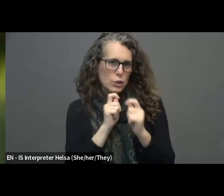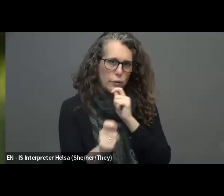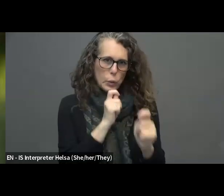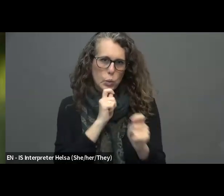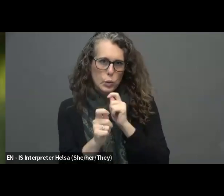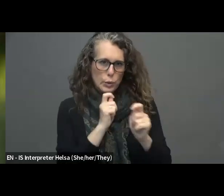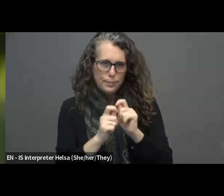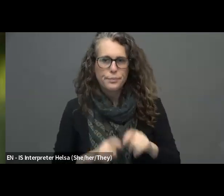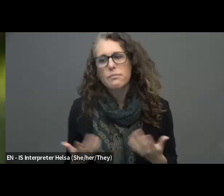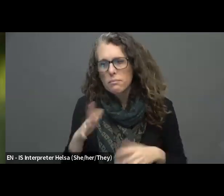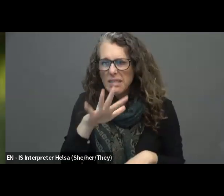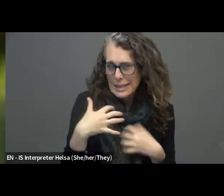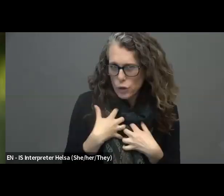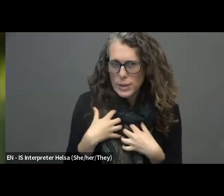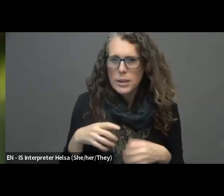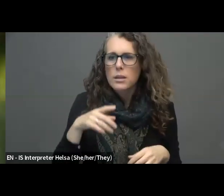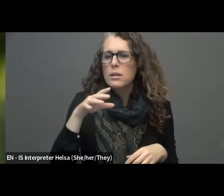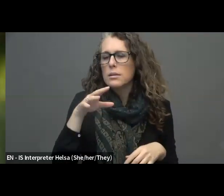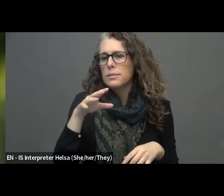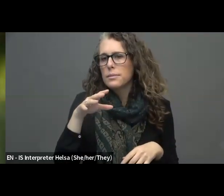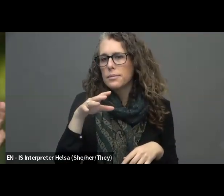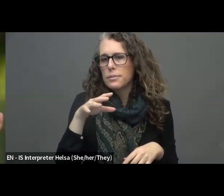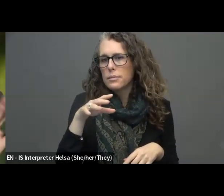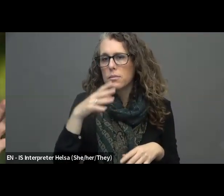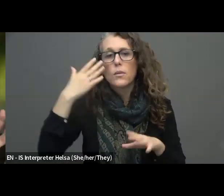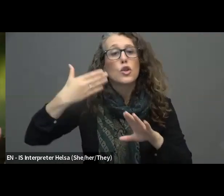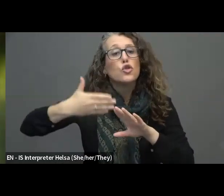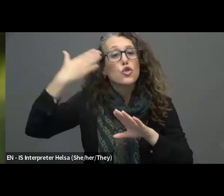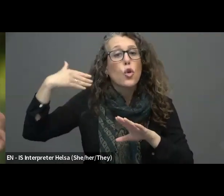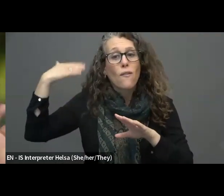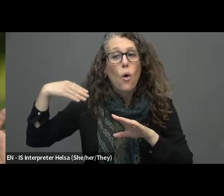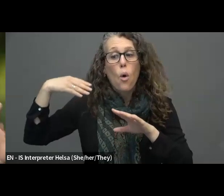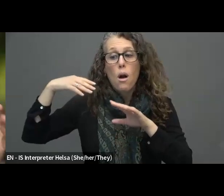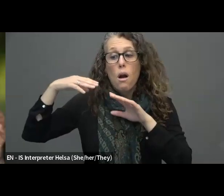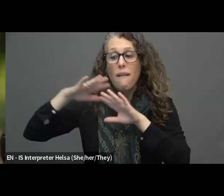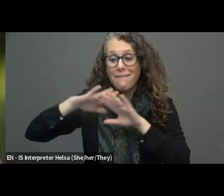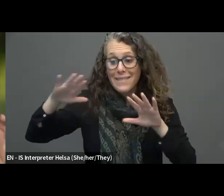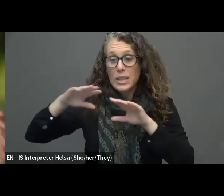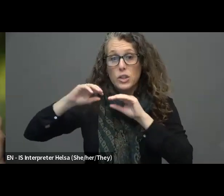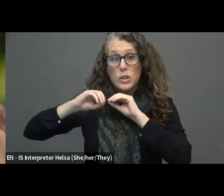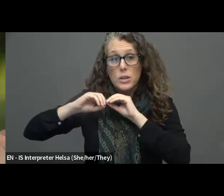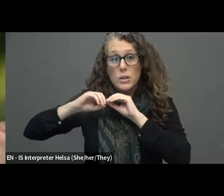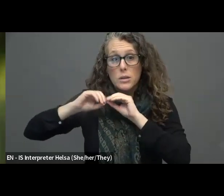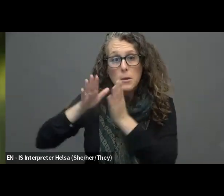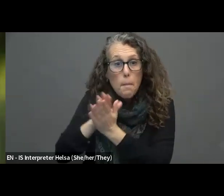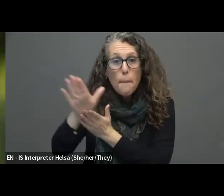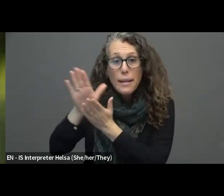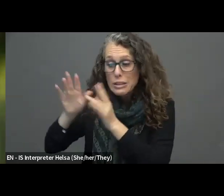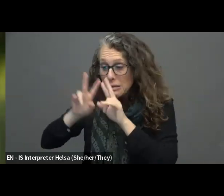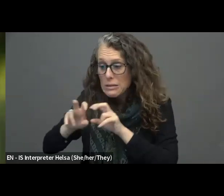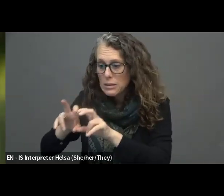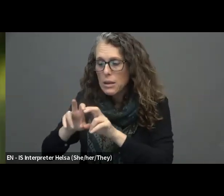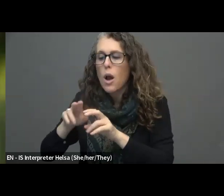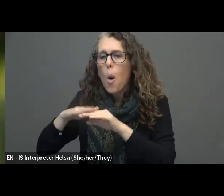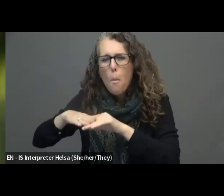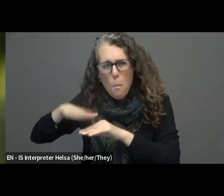is when you look at what has been published about sign language assessment, you can find much more about how to assess children